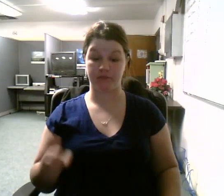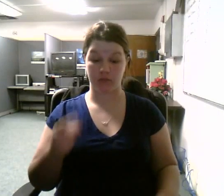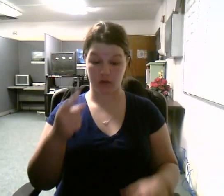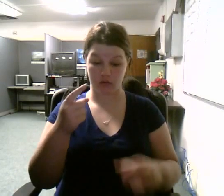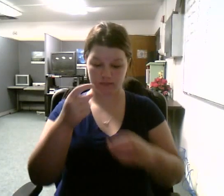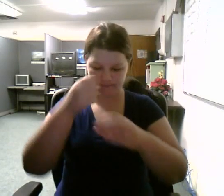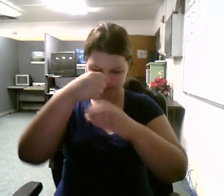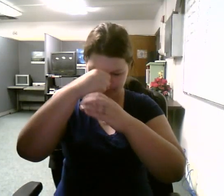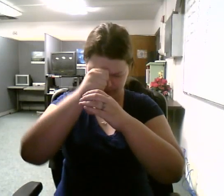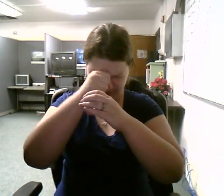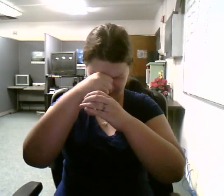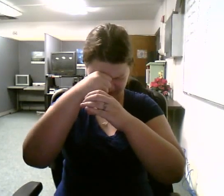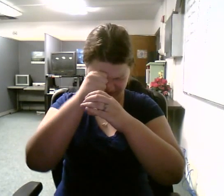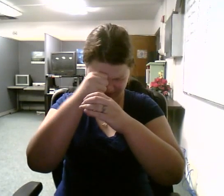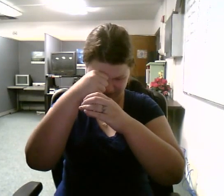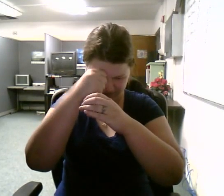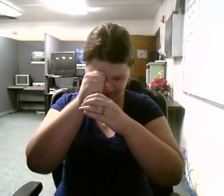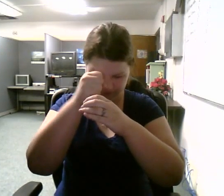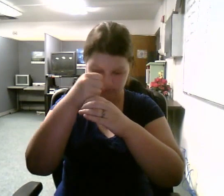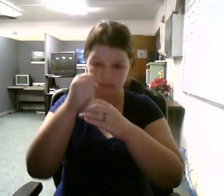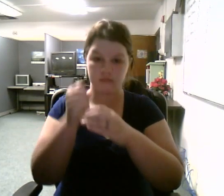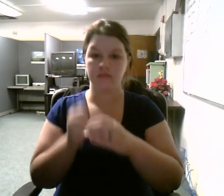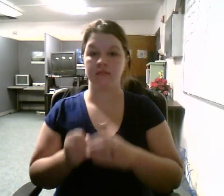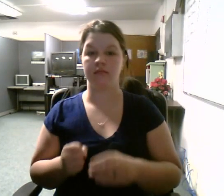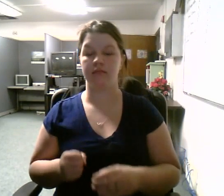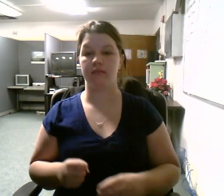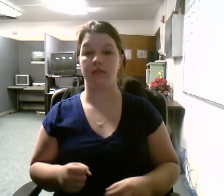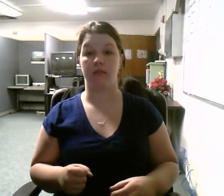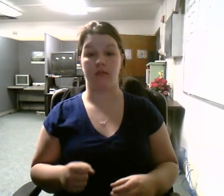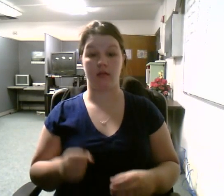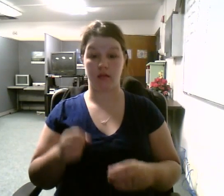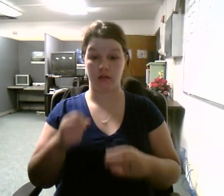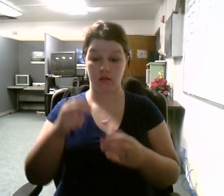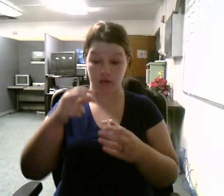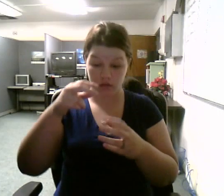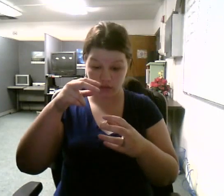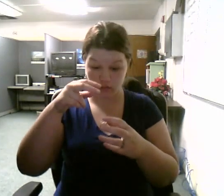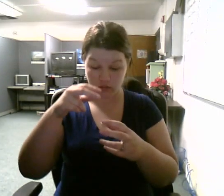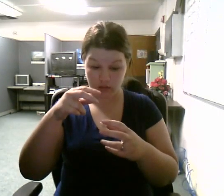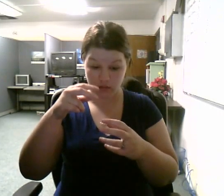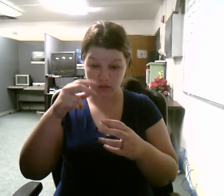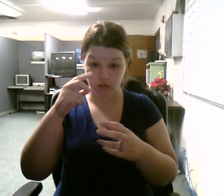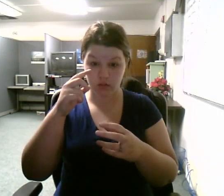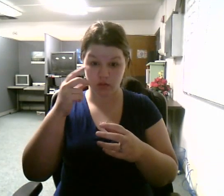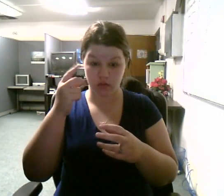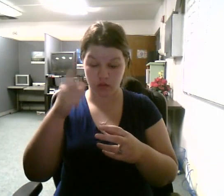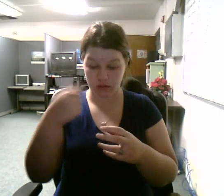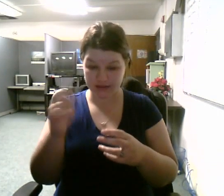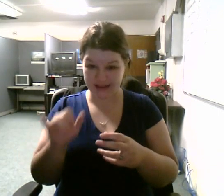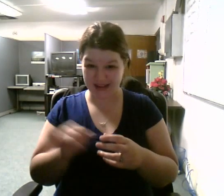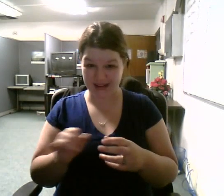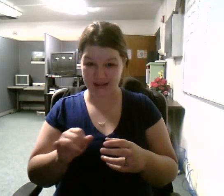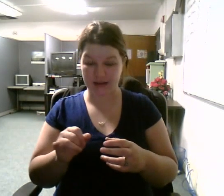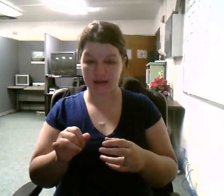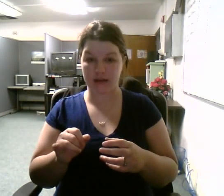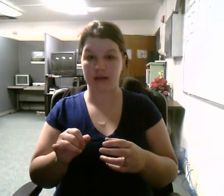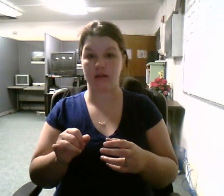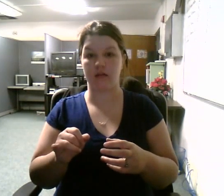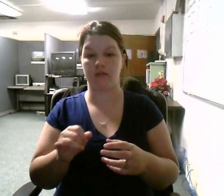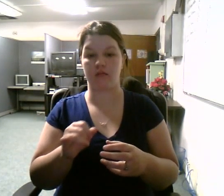looks like a nucleus inside the nucleus. It is made up of RNA and protein. It does not have